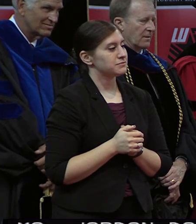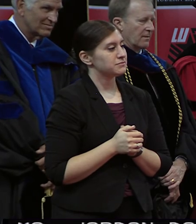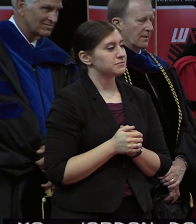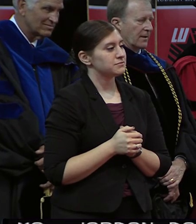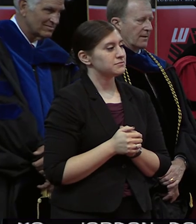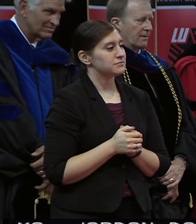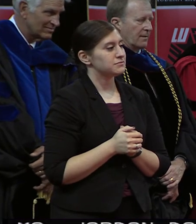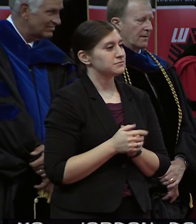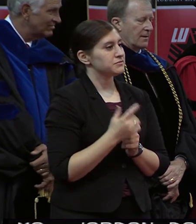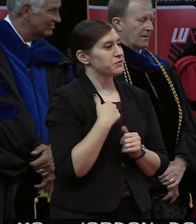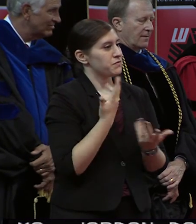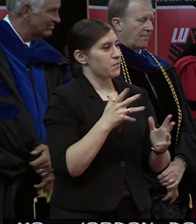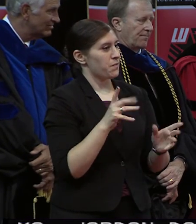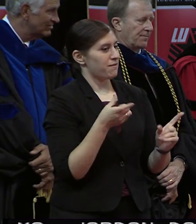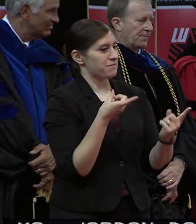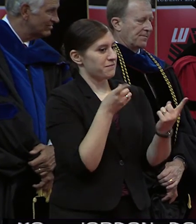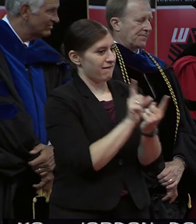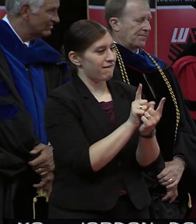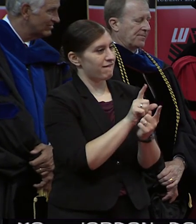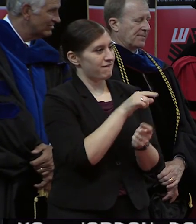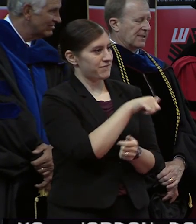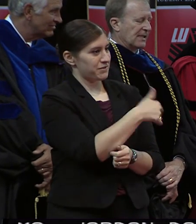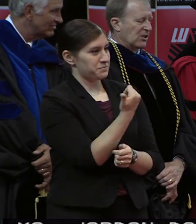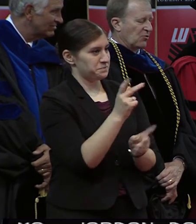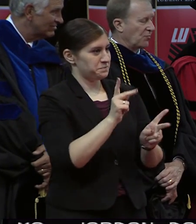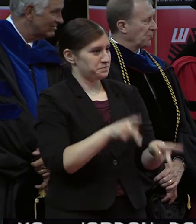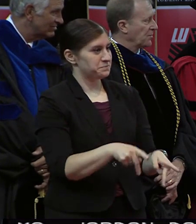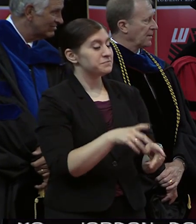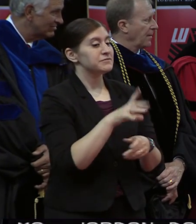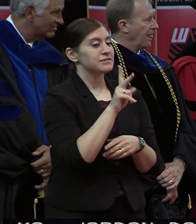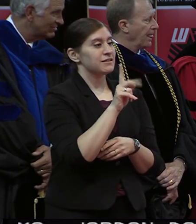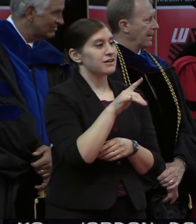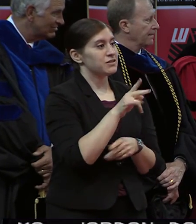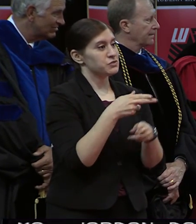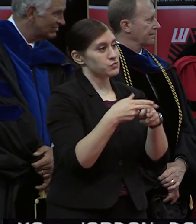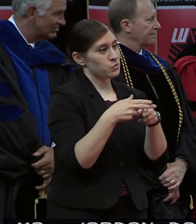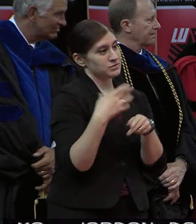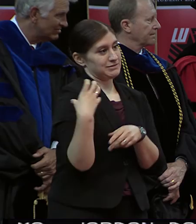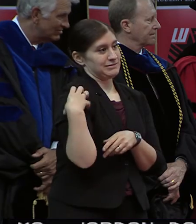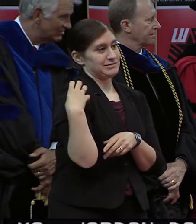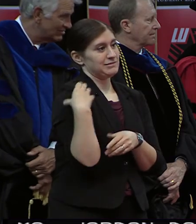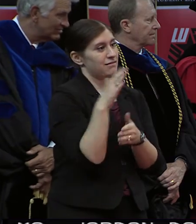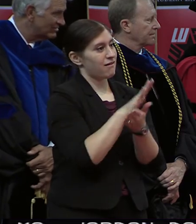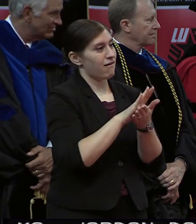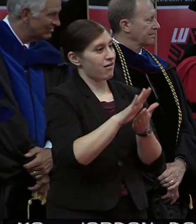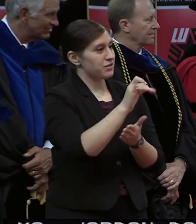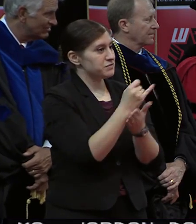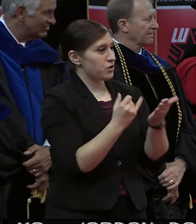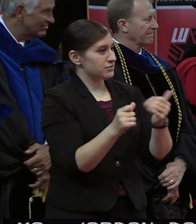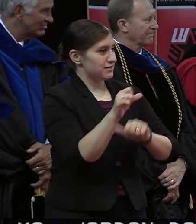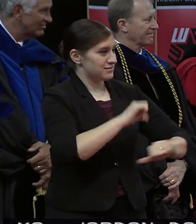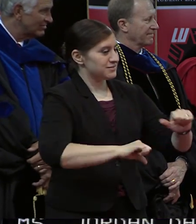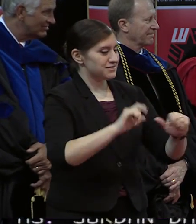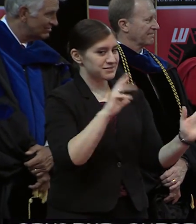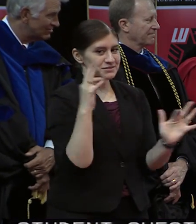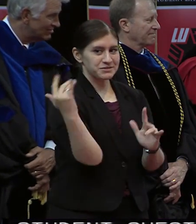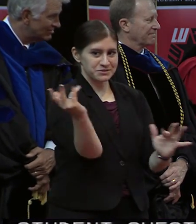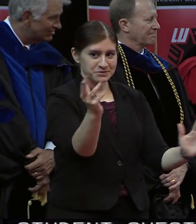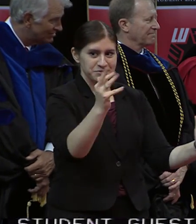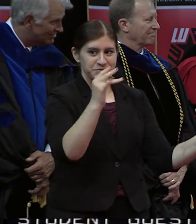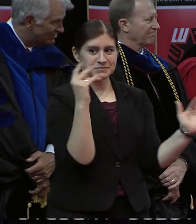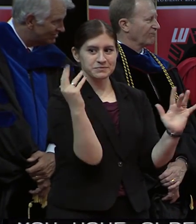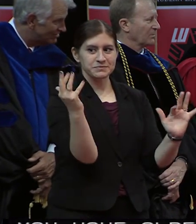And you have already met Dr. Paul Bernazzani, Interim Associate Dean, College of Arts and Sciences.